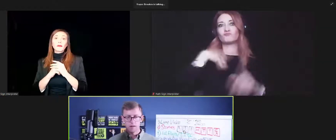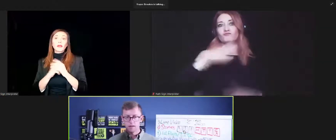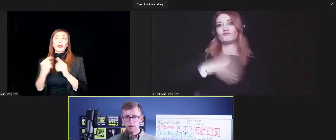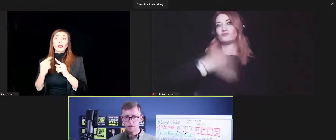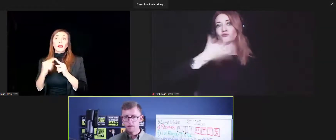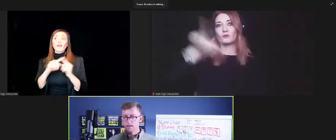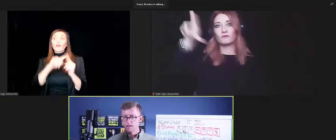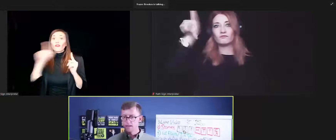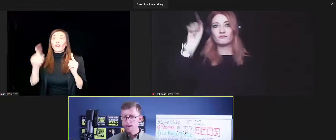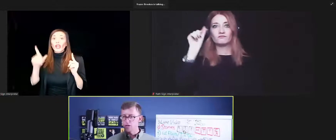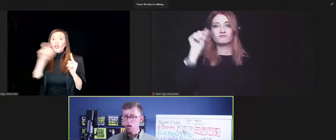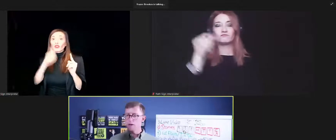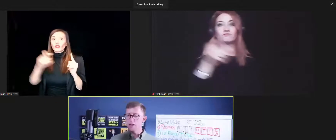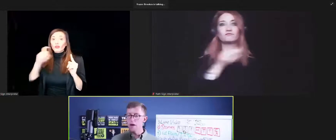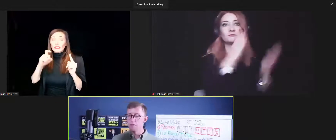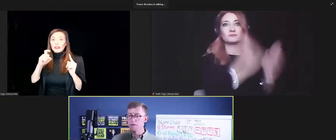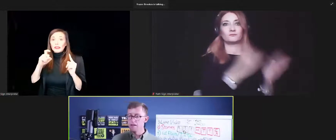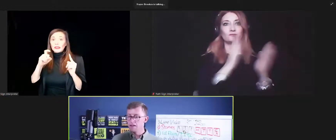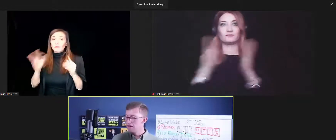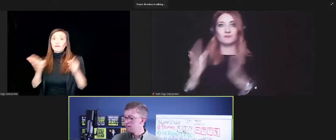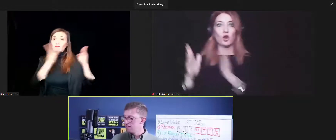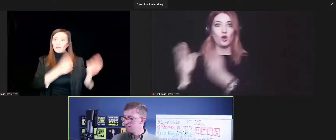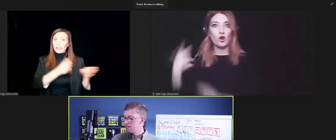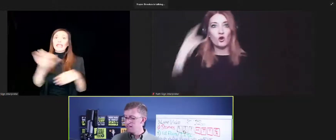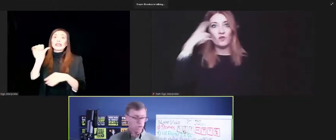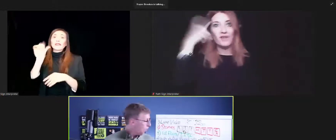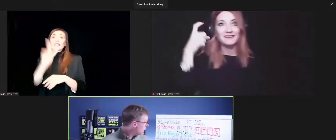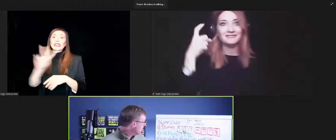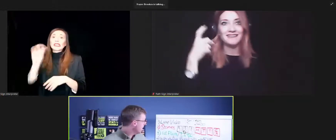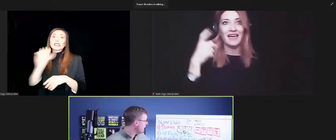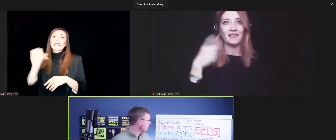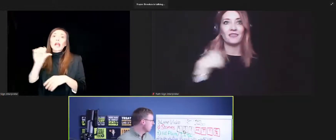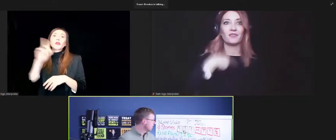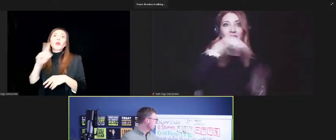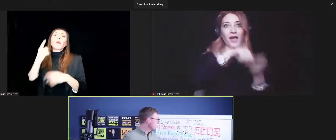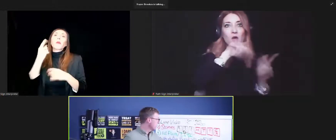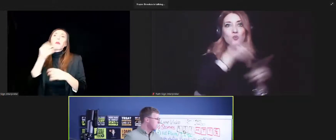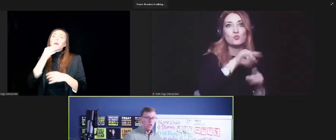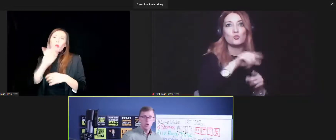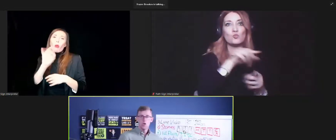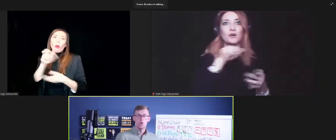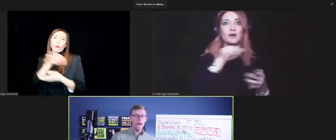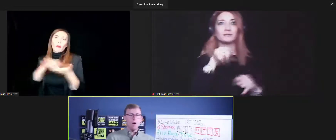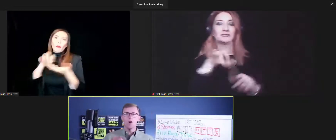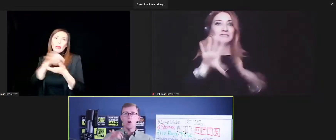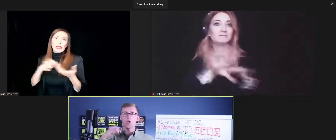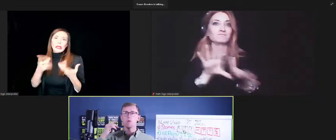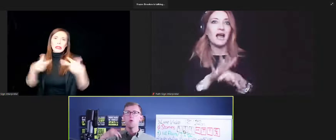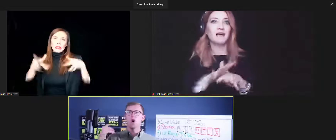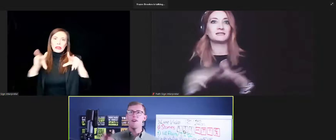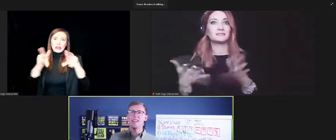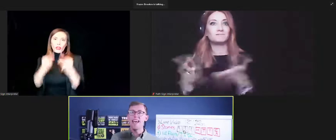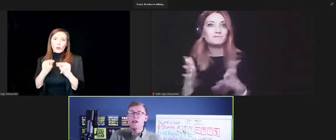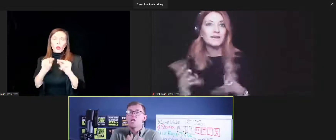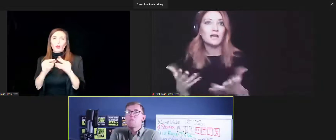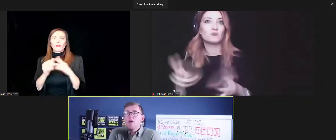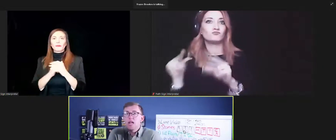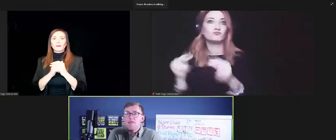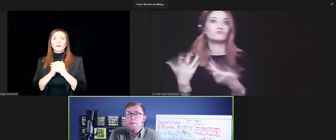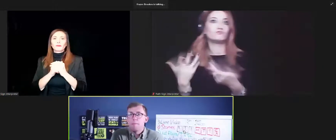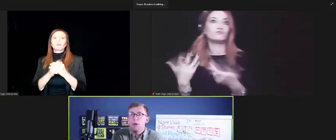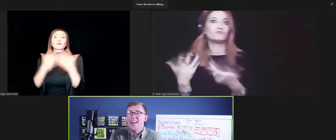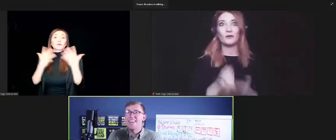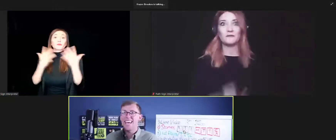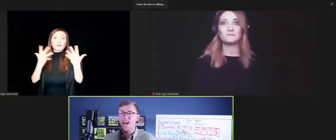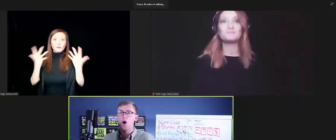up. That's all I'm going to do. That's all I'm going to do. So now I've got some sort of idea, especially if